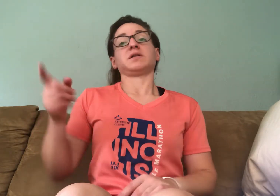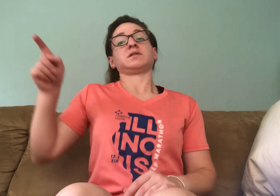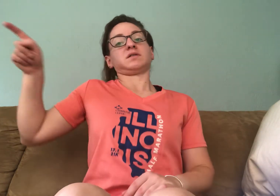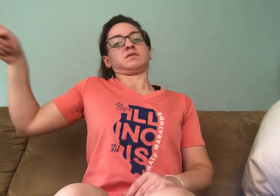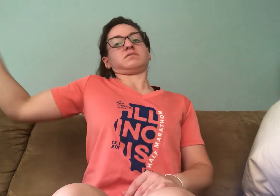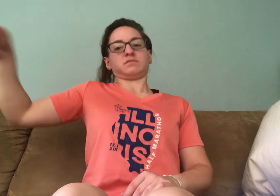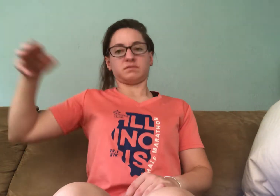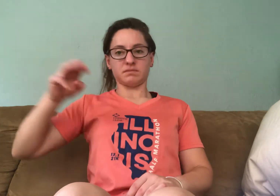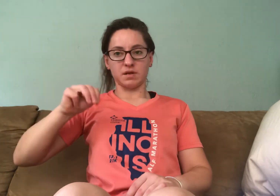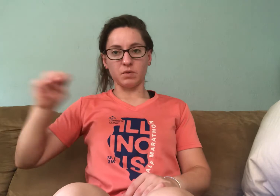Parents, Metamora.